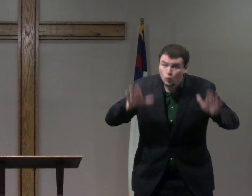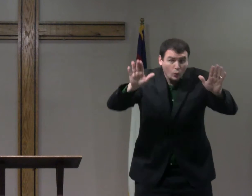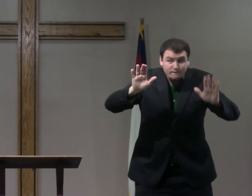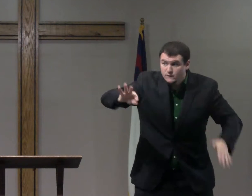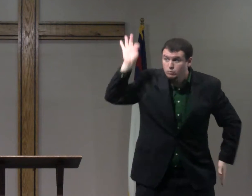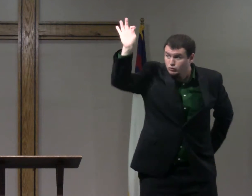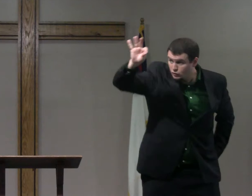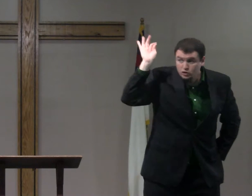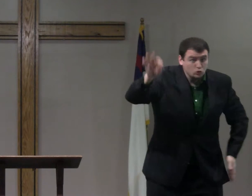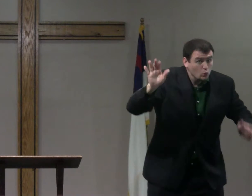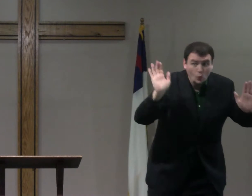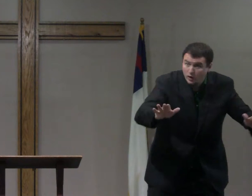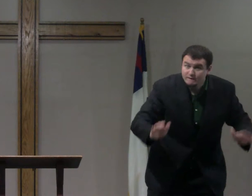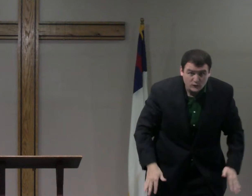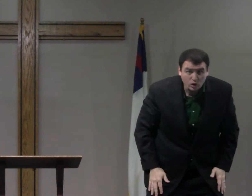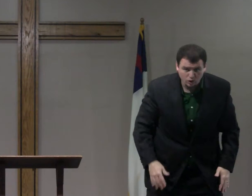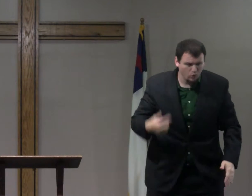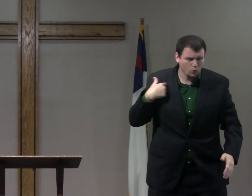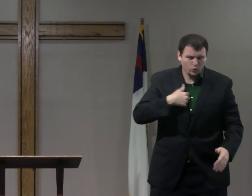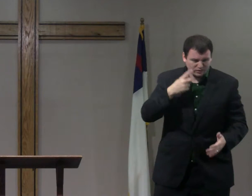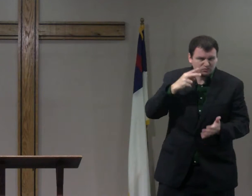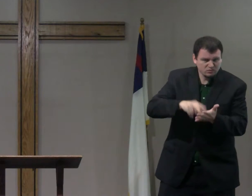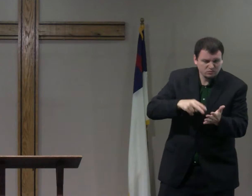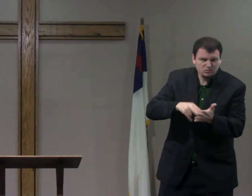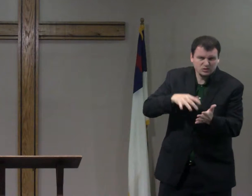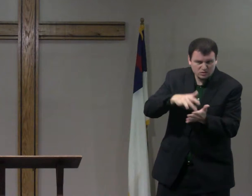He was a wonderful preacher, right?